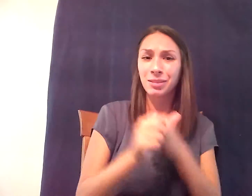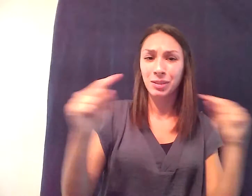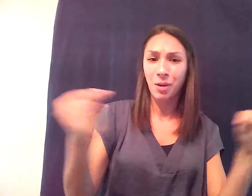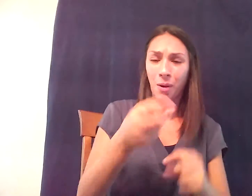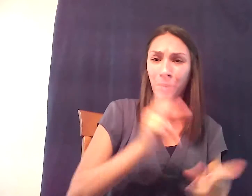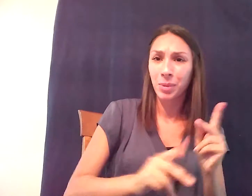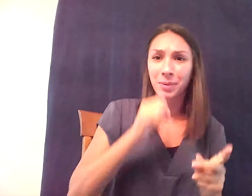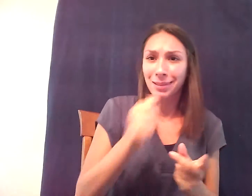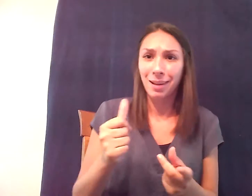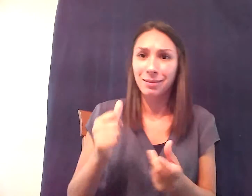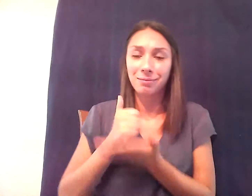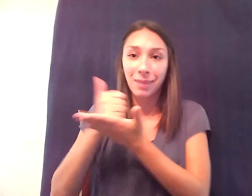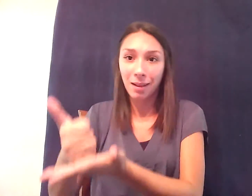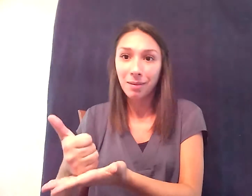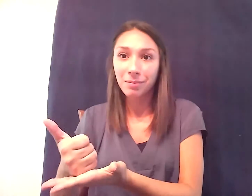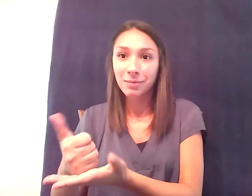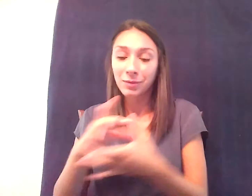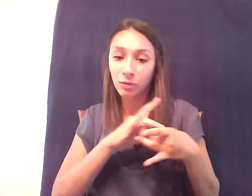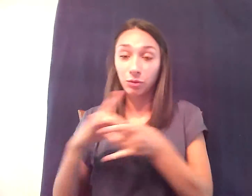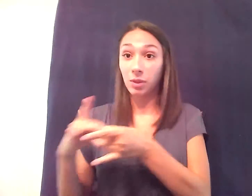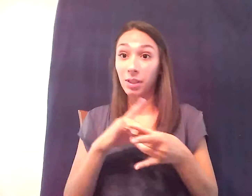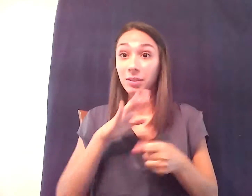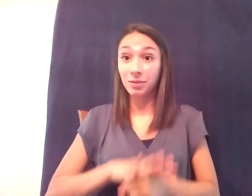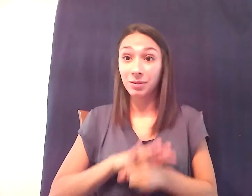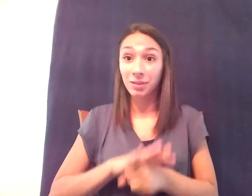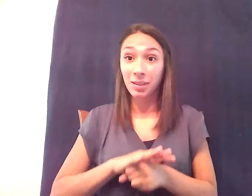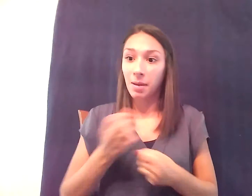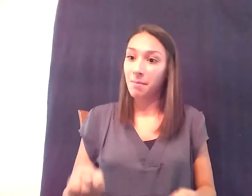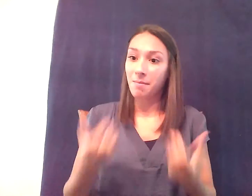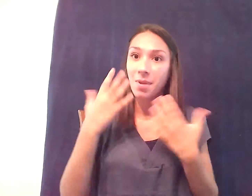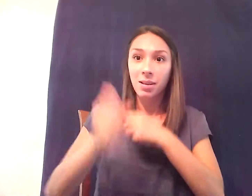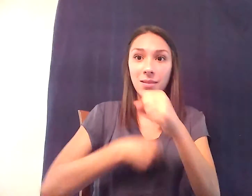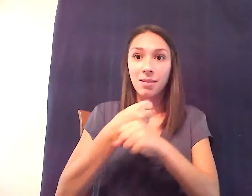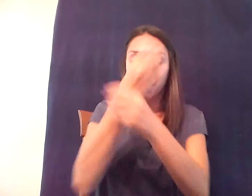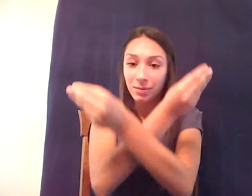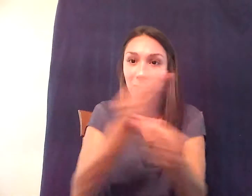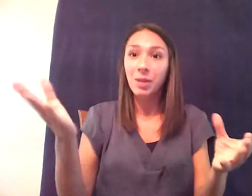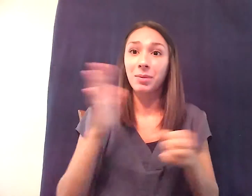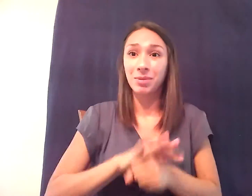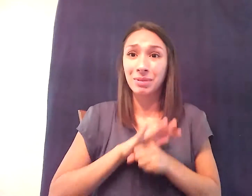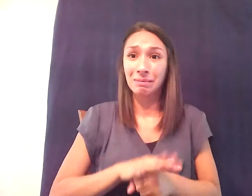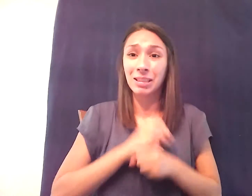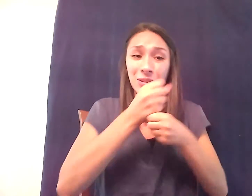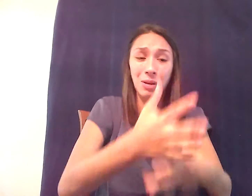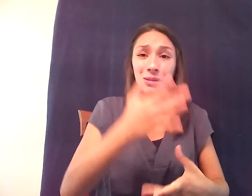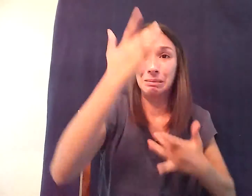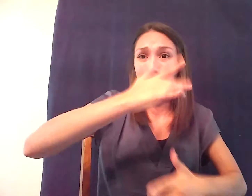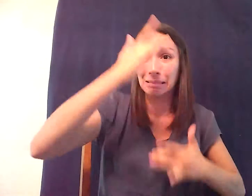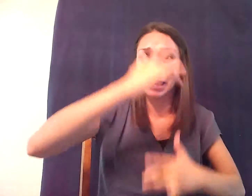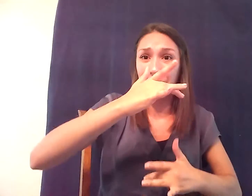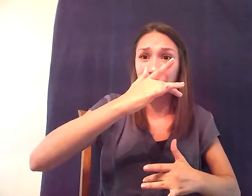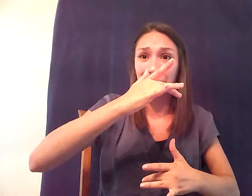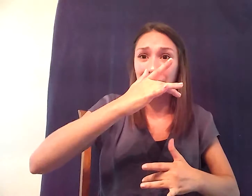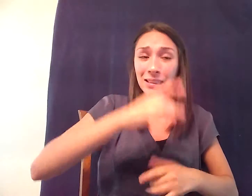with stress. For years, I've been telling people stress makes you sick. It increases the risk of everything from the common cold